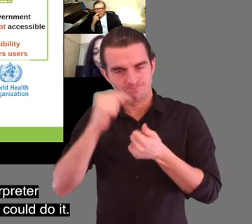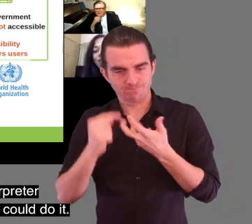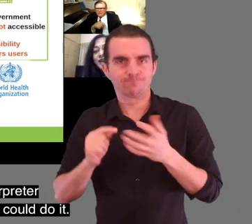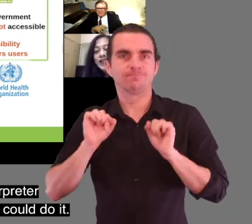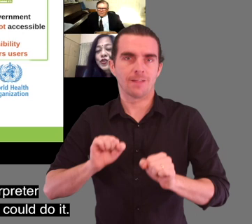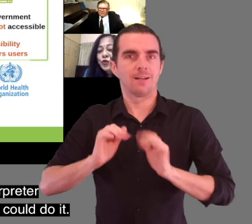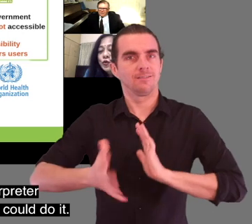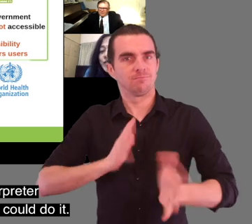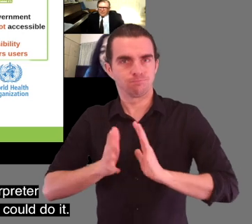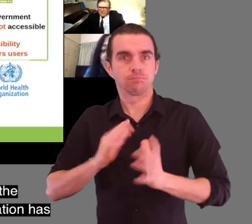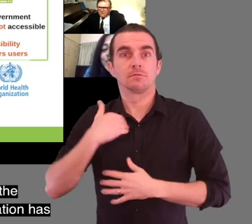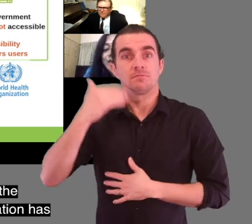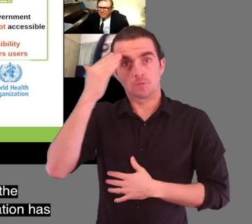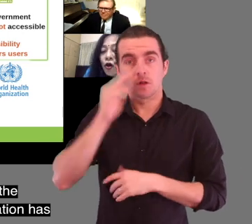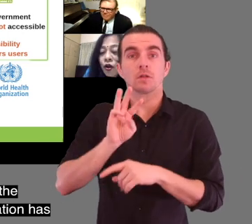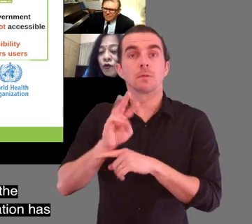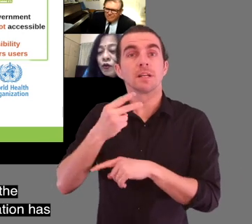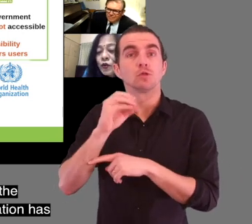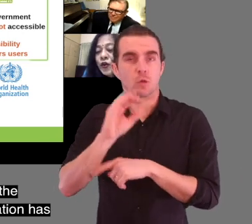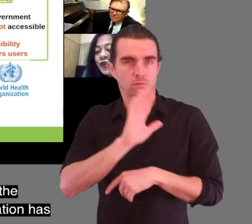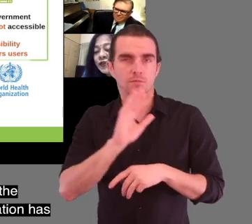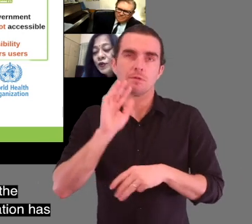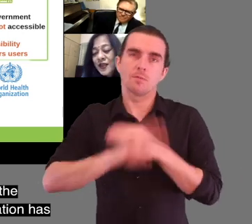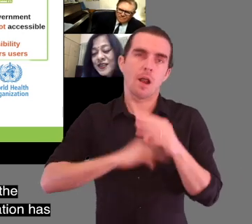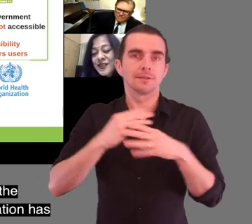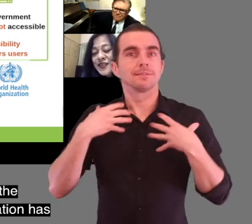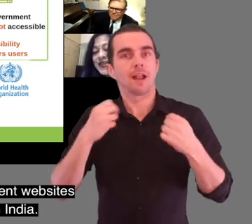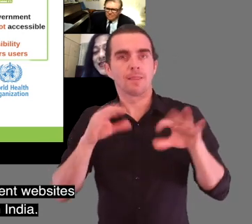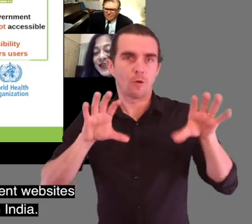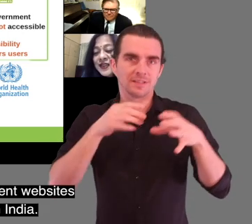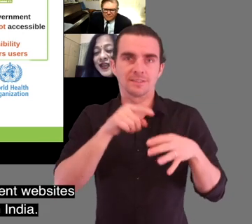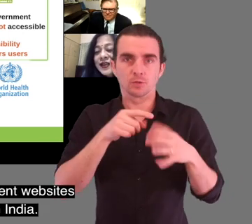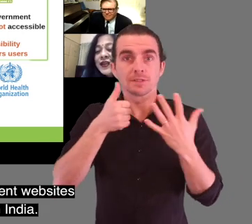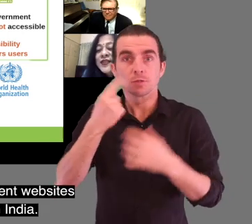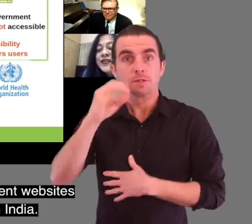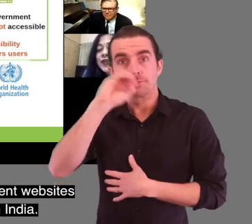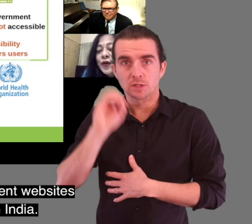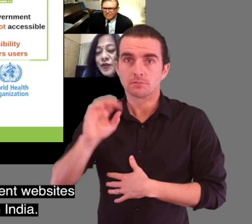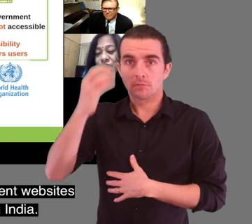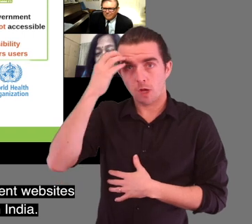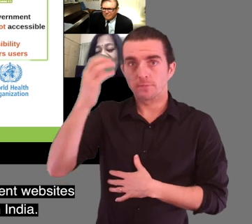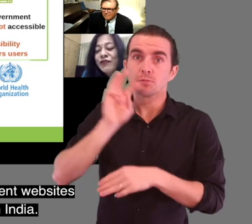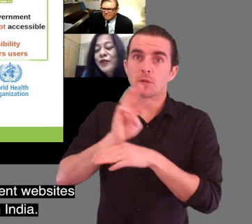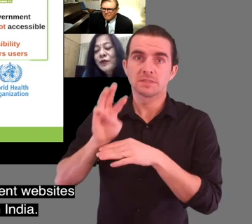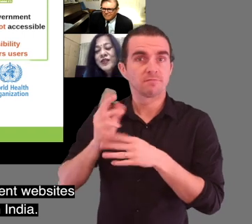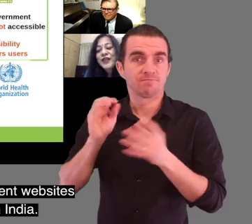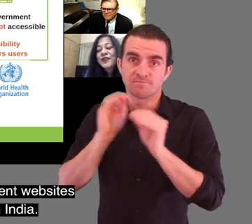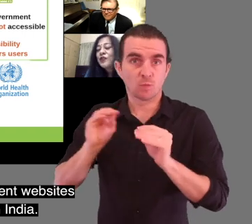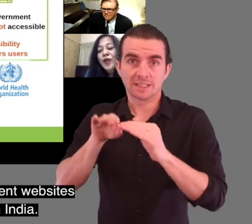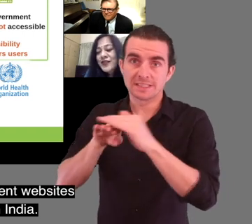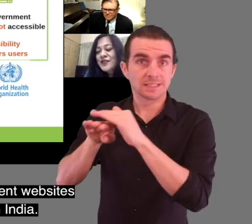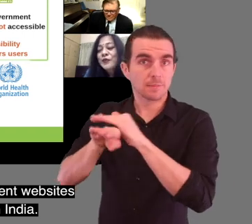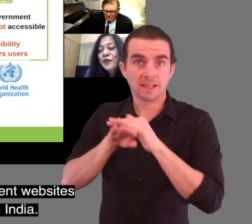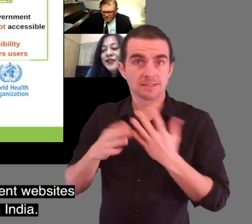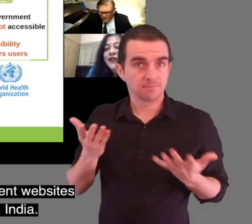knew the right things could do it. And we all know the World Health Organization has said that 61% of government websites are